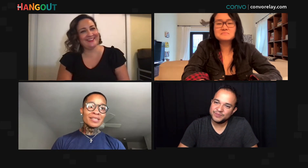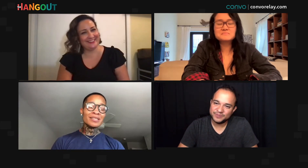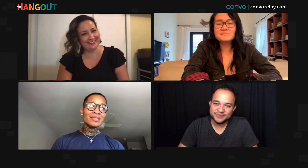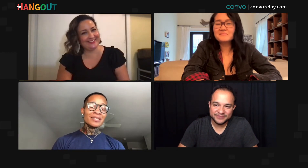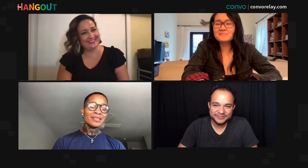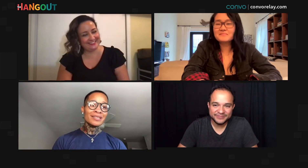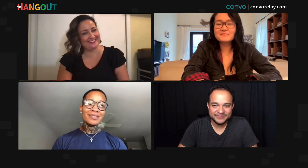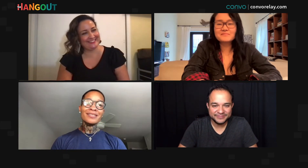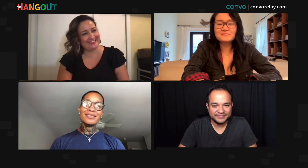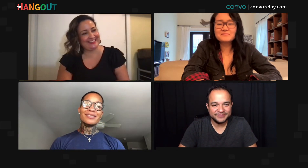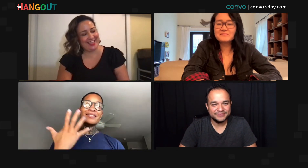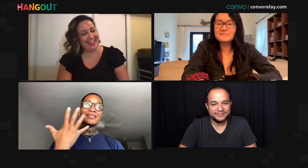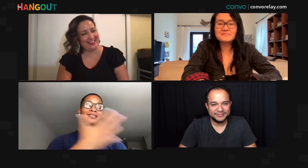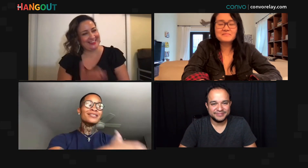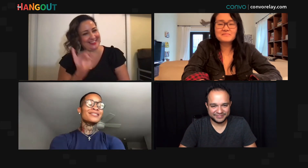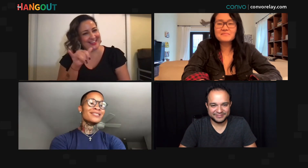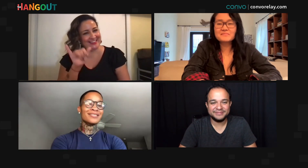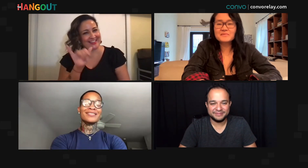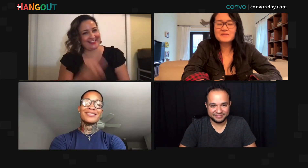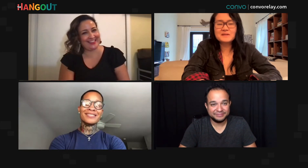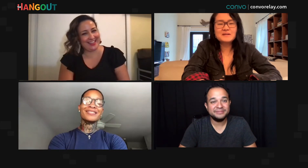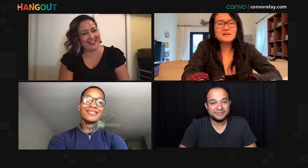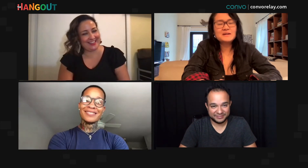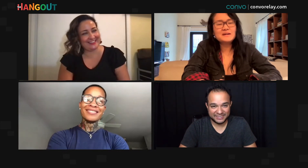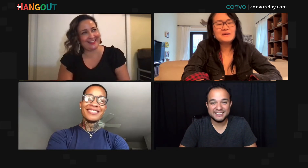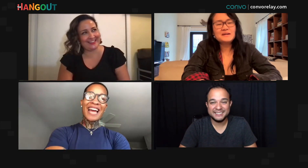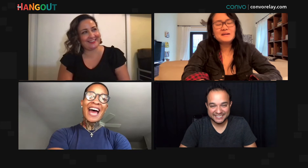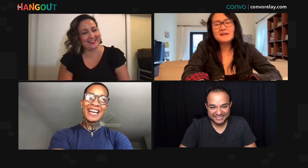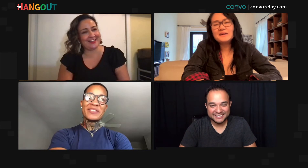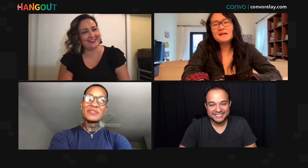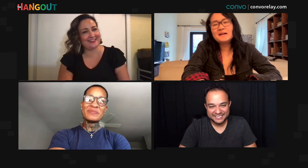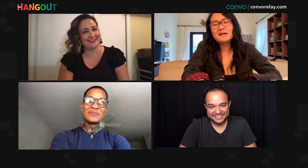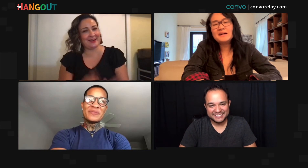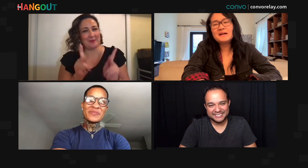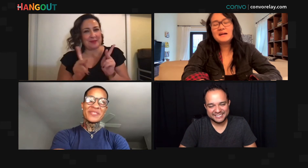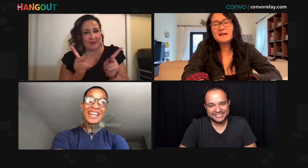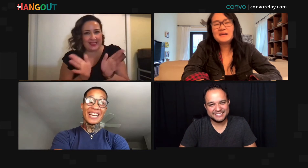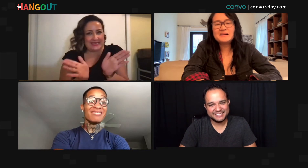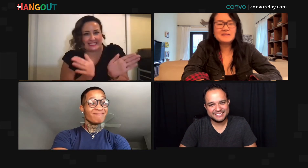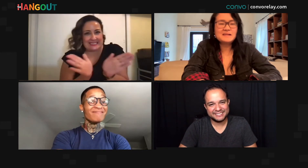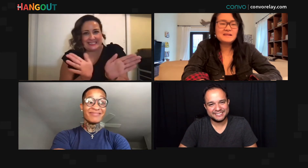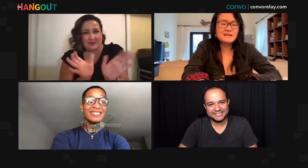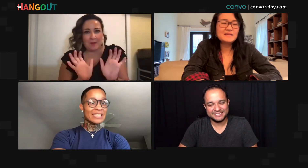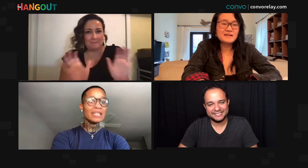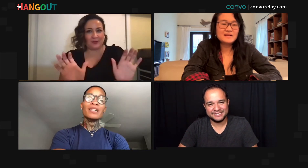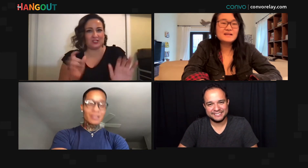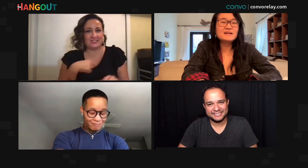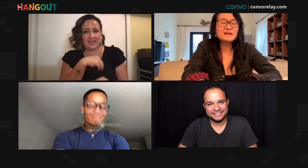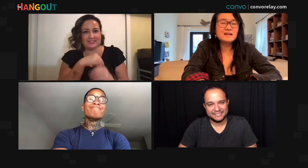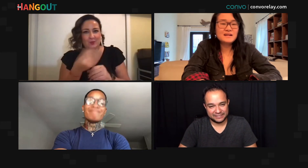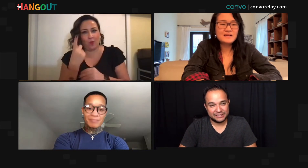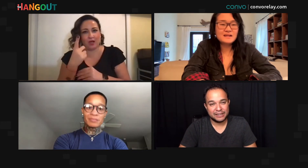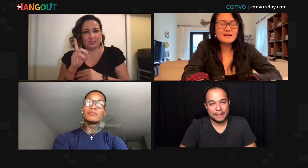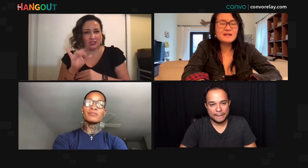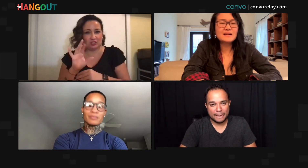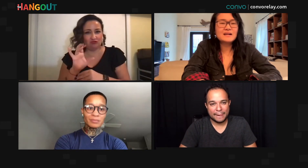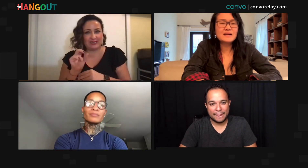why don't you just go back to being straight?" And I'm like, "No." That's This is Melissa. Right. People want to push us